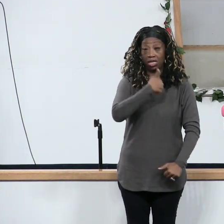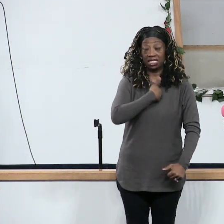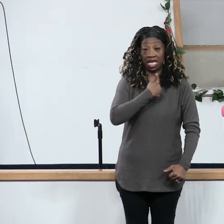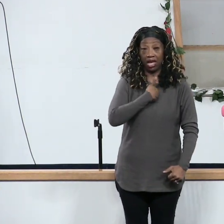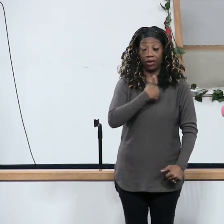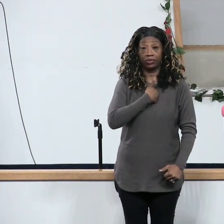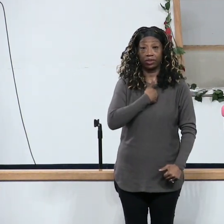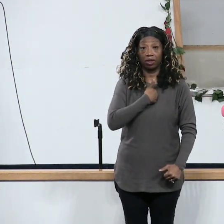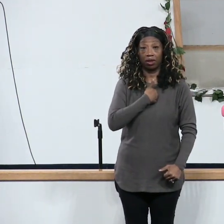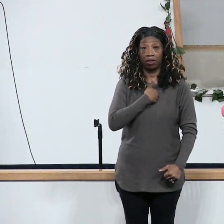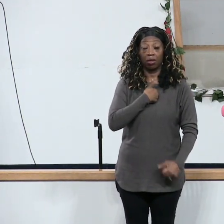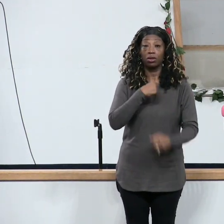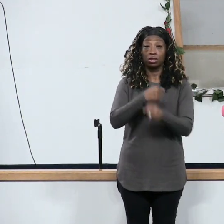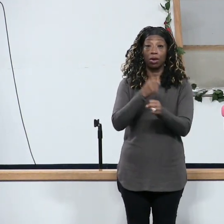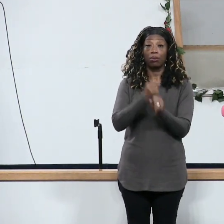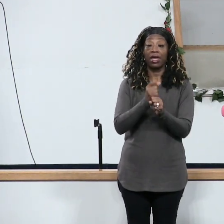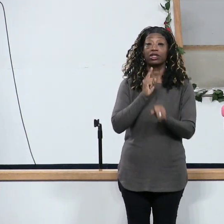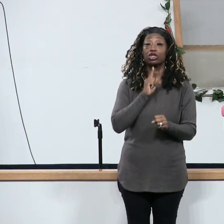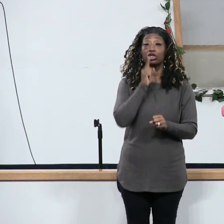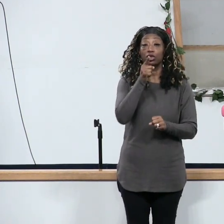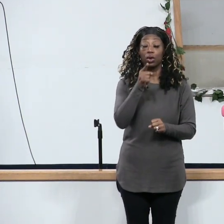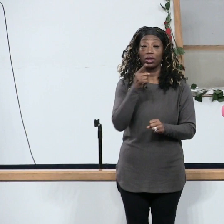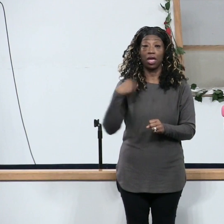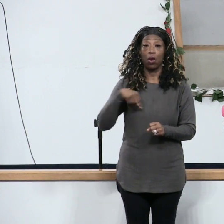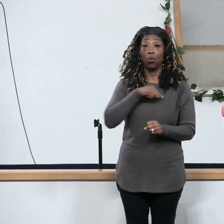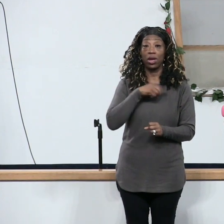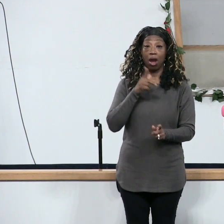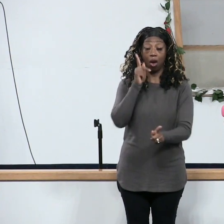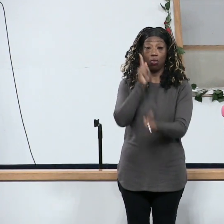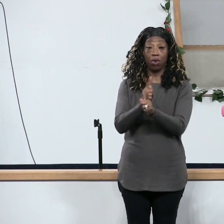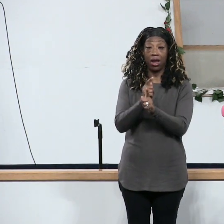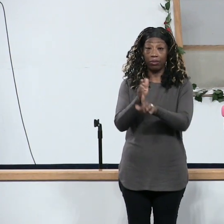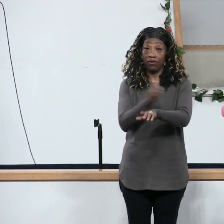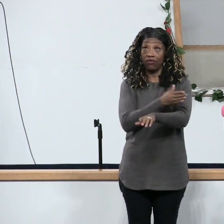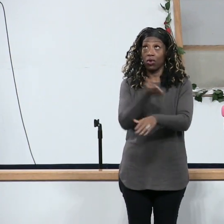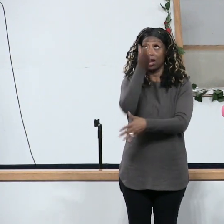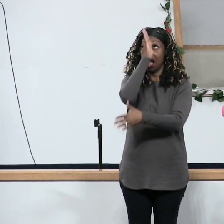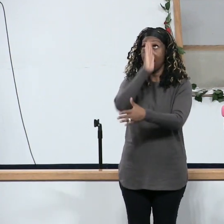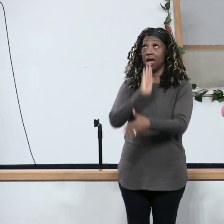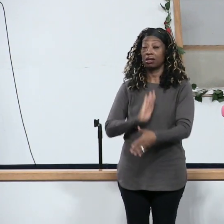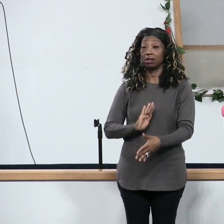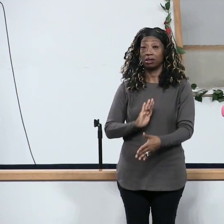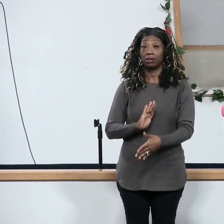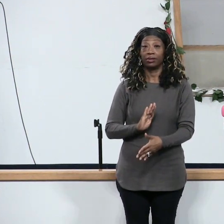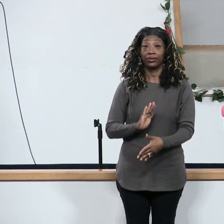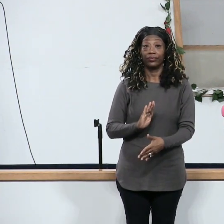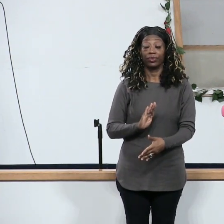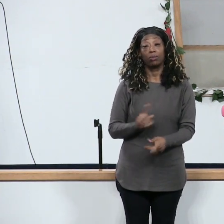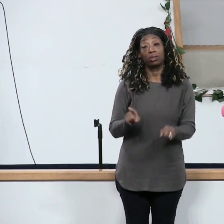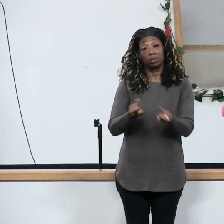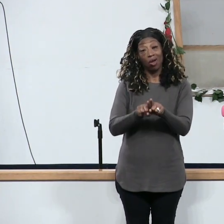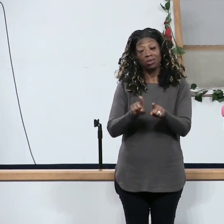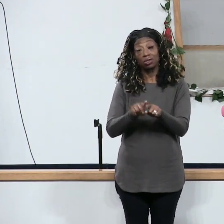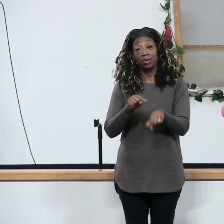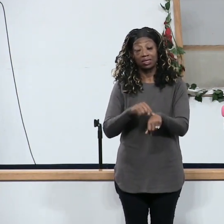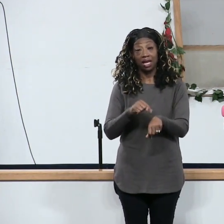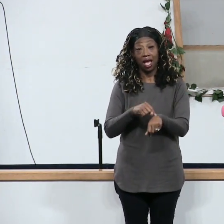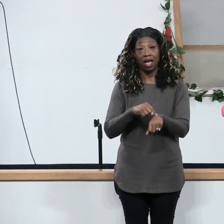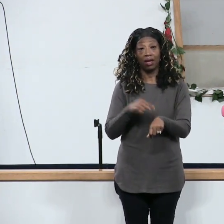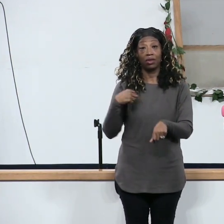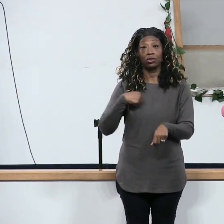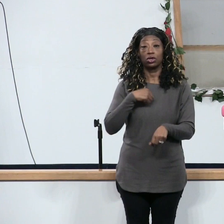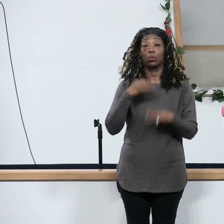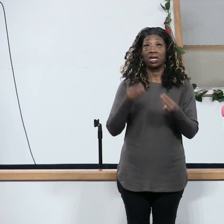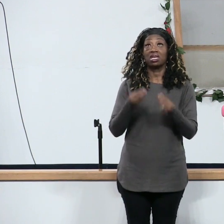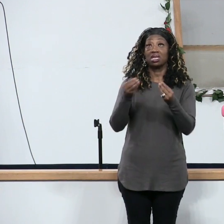ourselves to make sure that we are right before God. But it's also a time that we